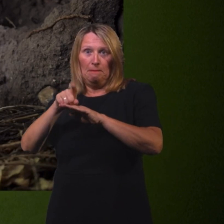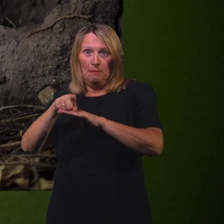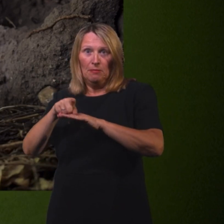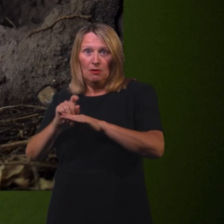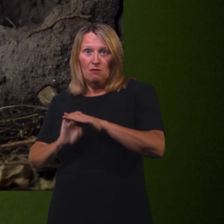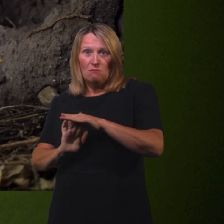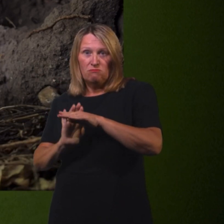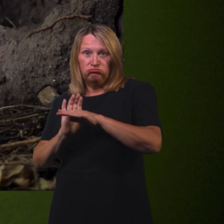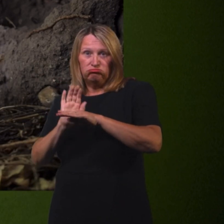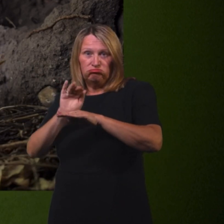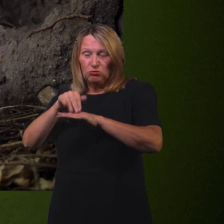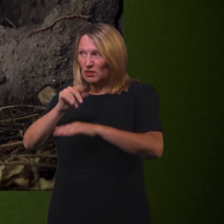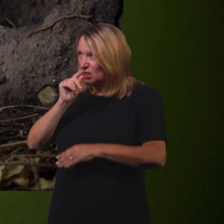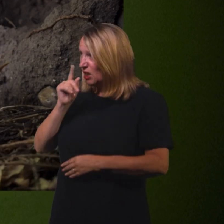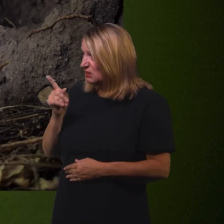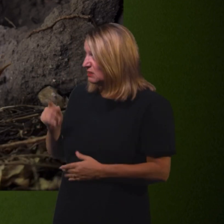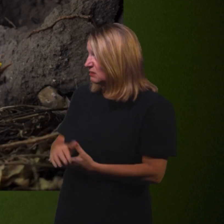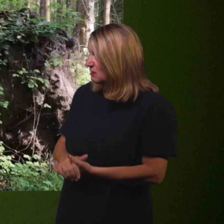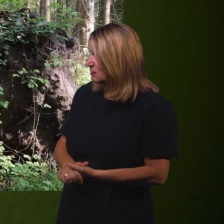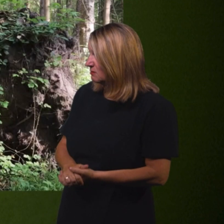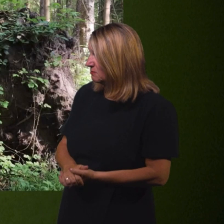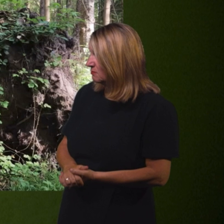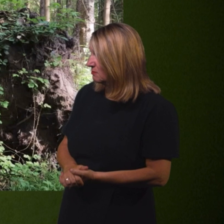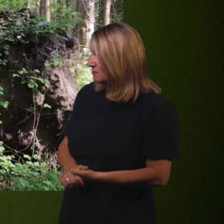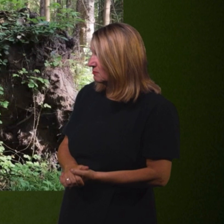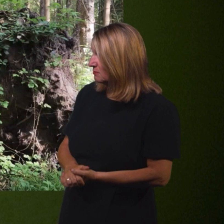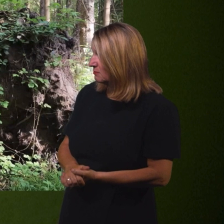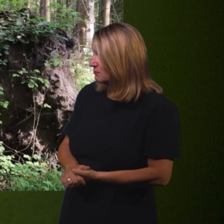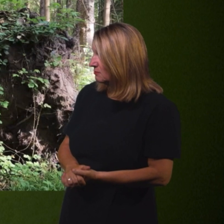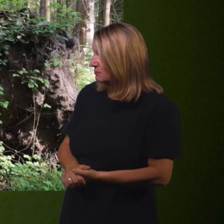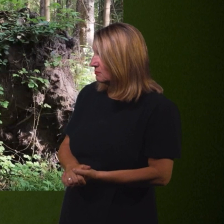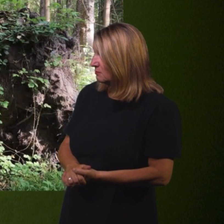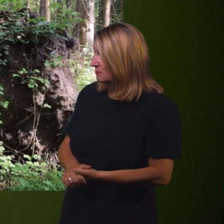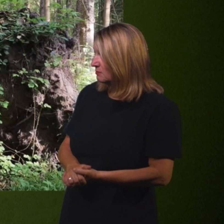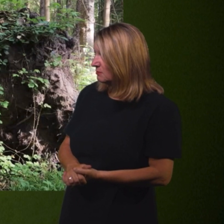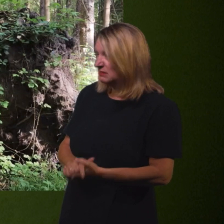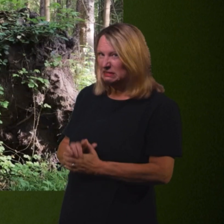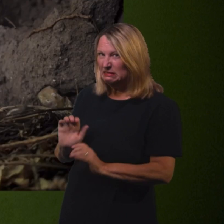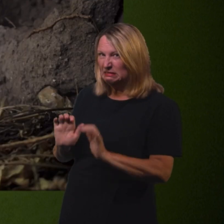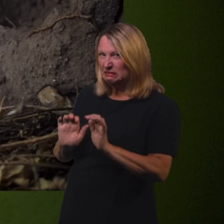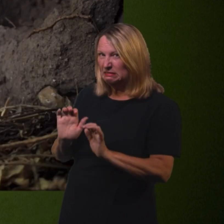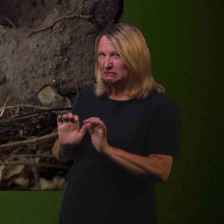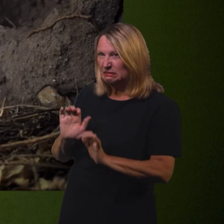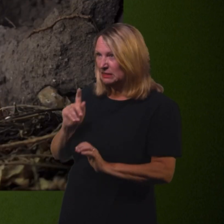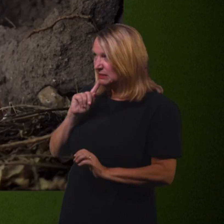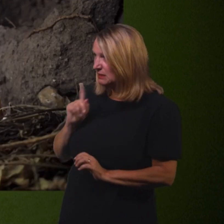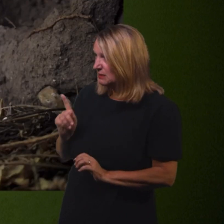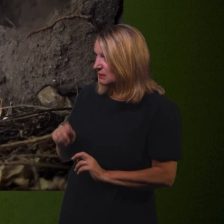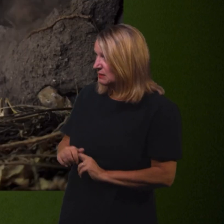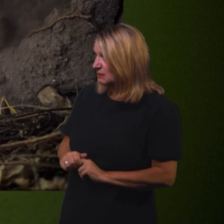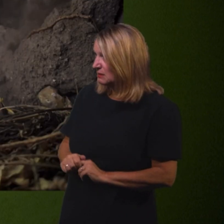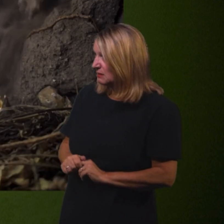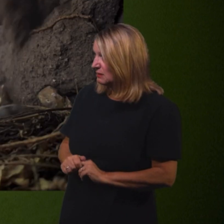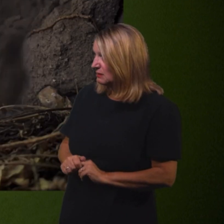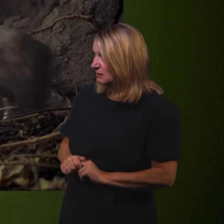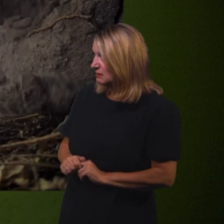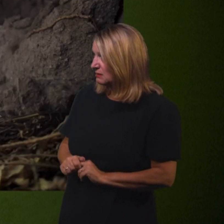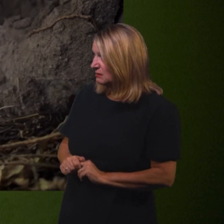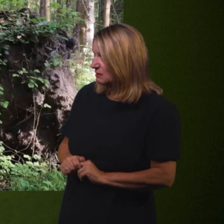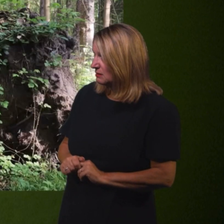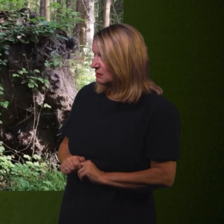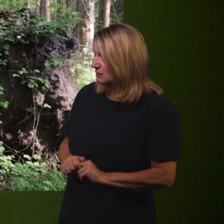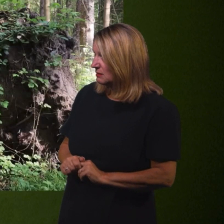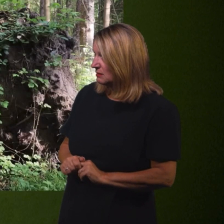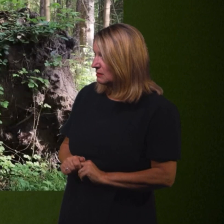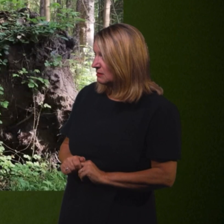the root bowl towards the nest. And you can hear it there. I mean, this is a fox shining, isn't